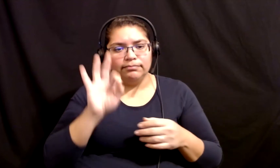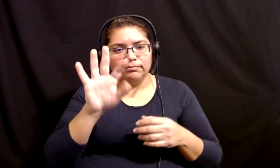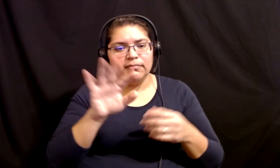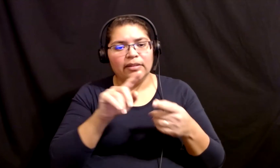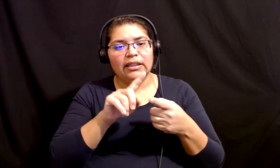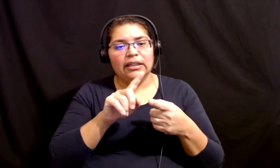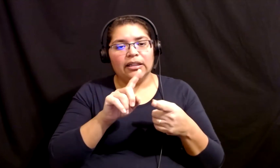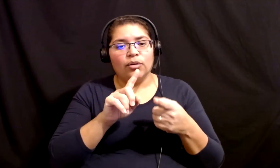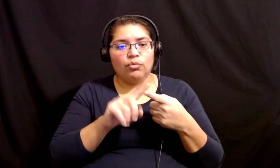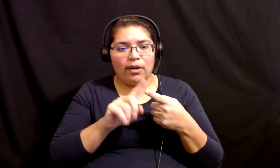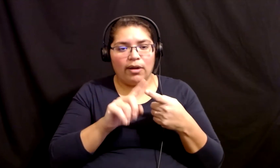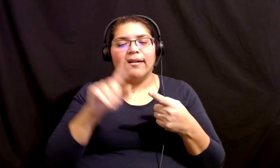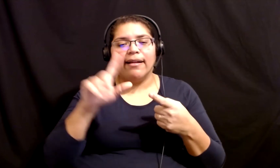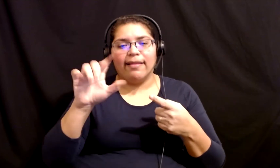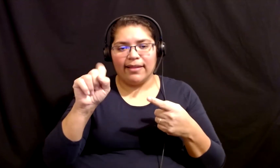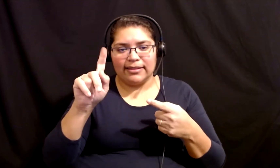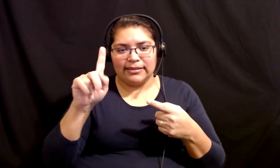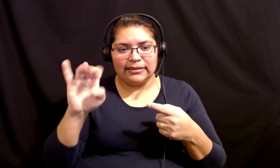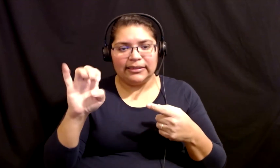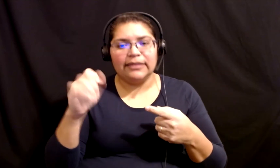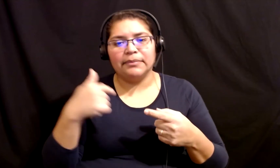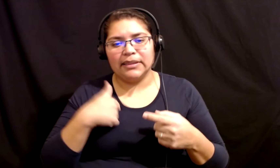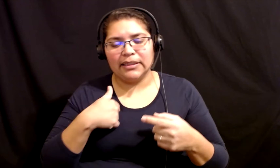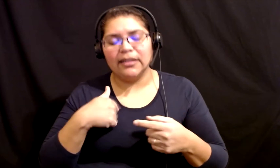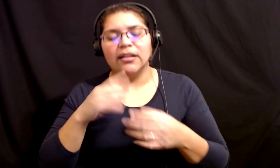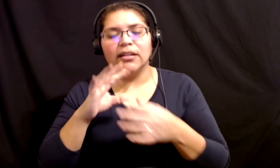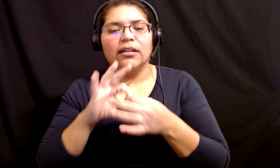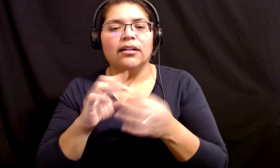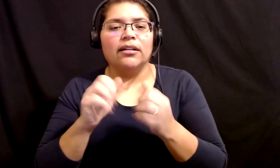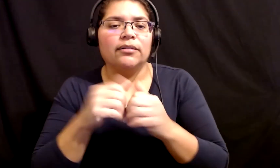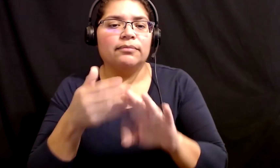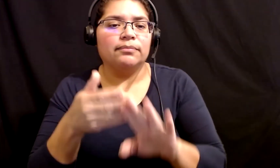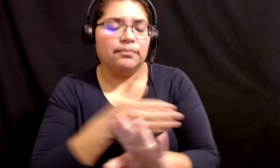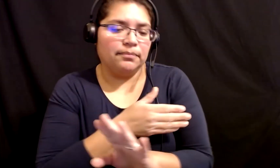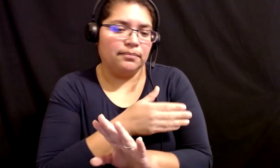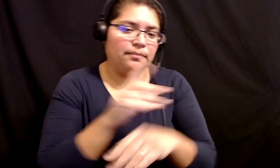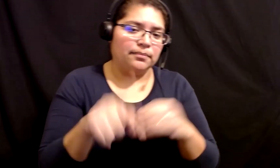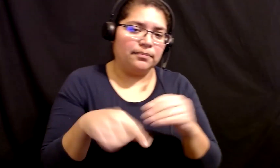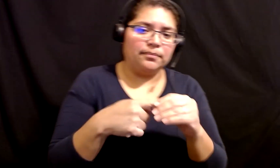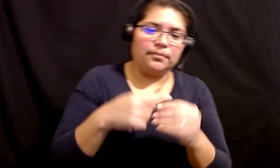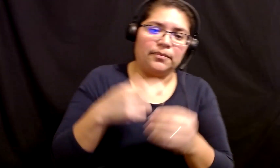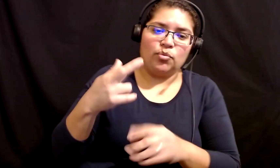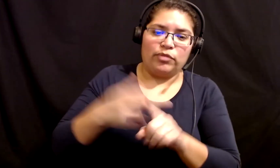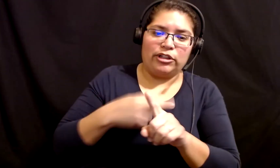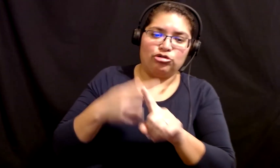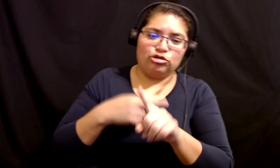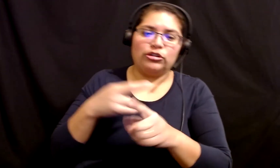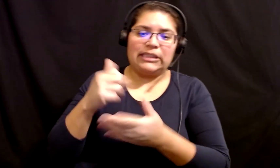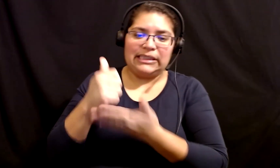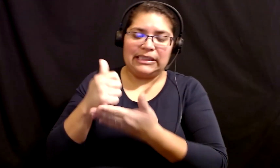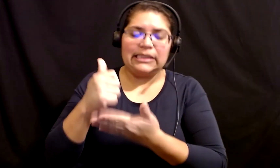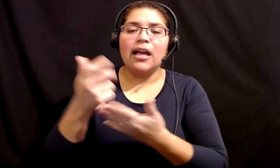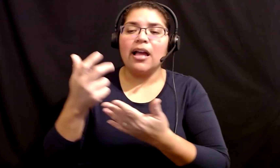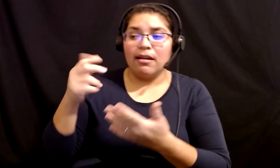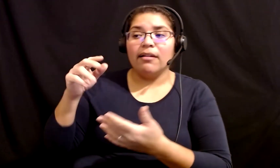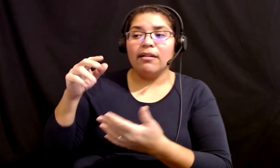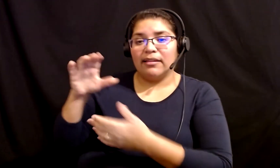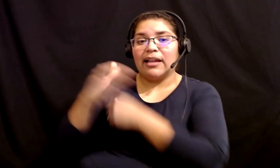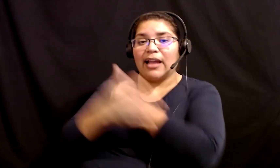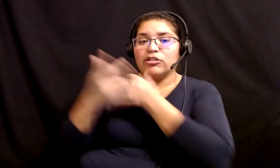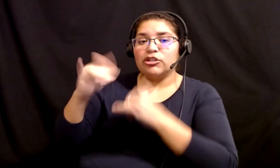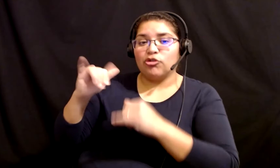One, I think Leslie had made a reference to this earlier in terms of rental assistance. The county still has several $1 million that